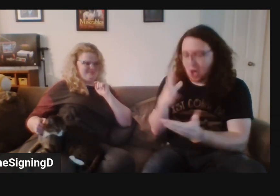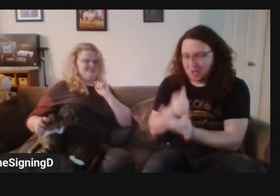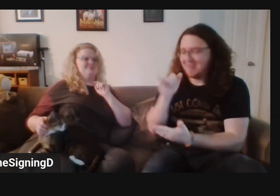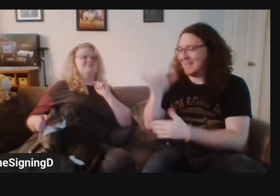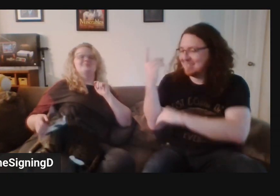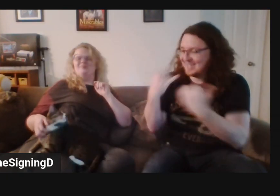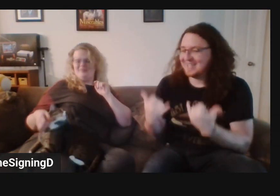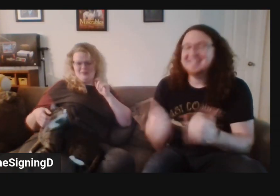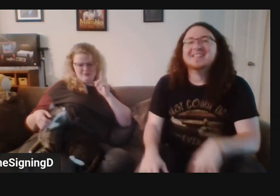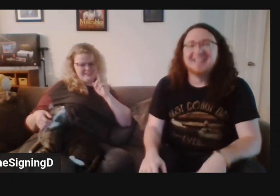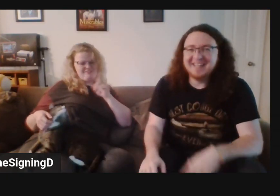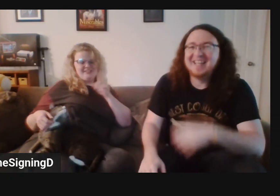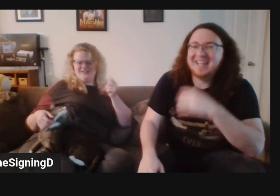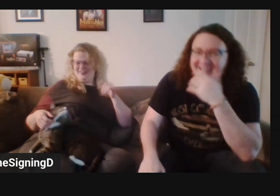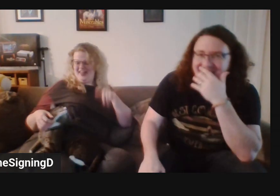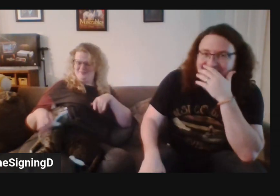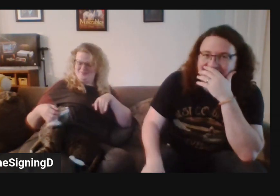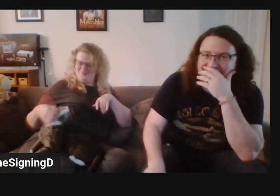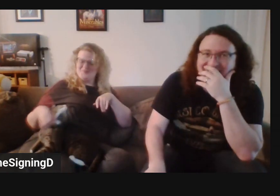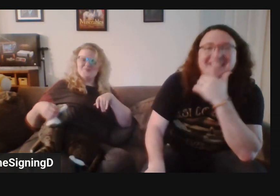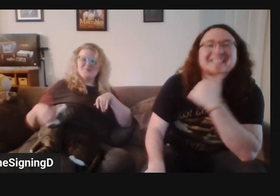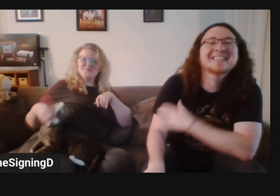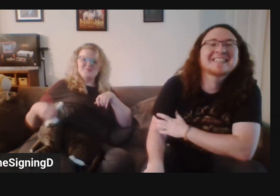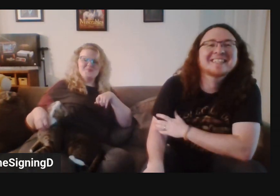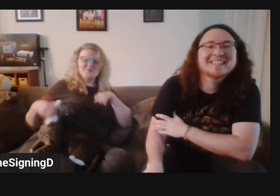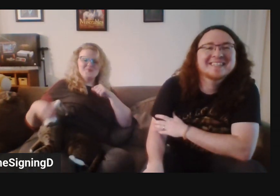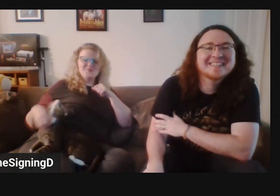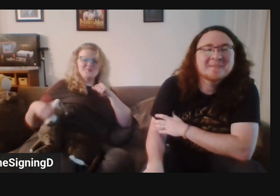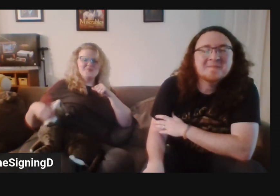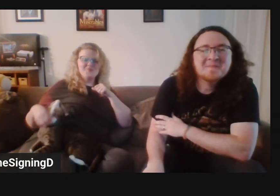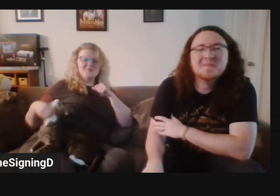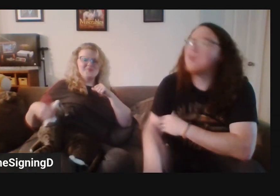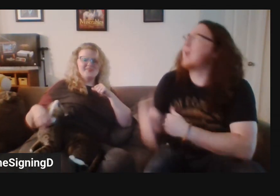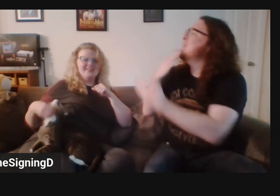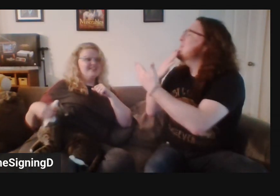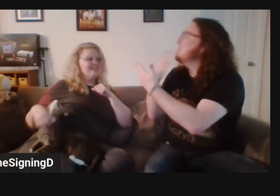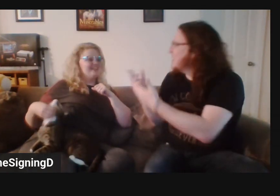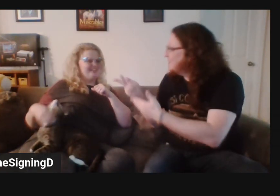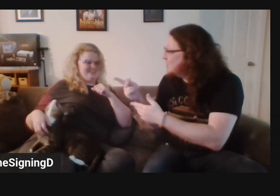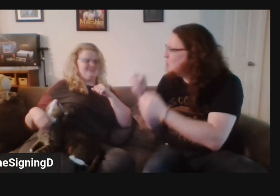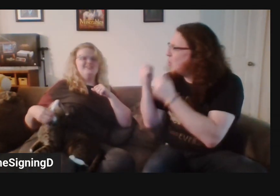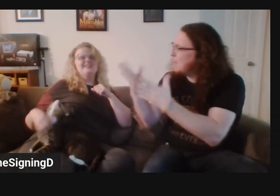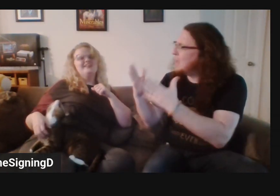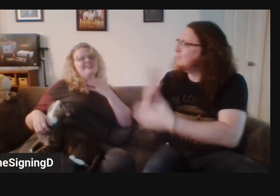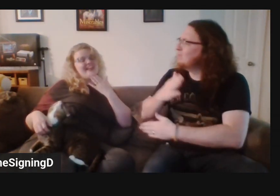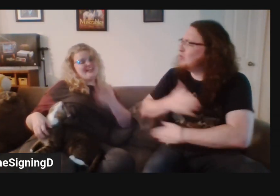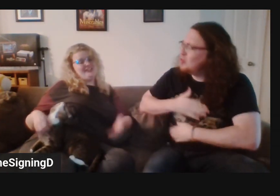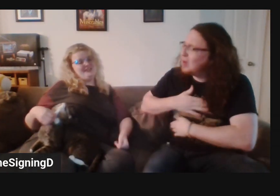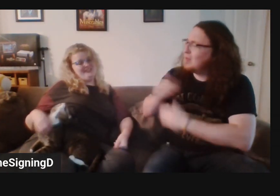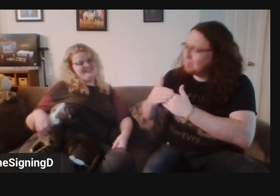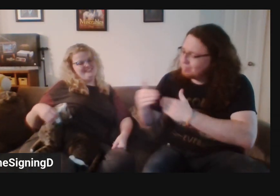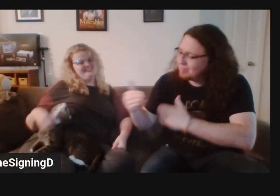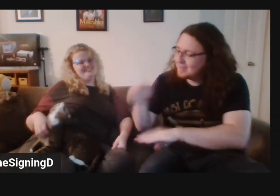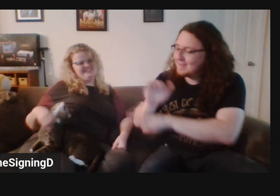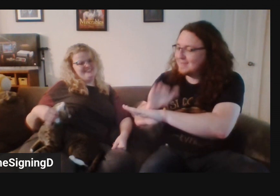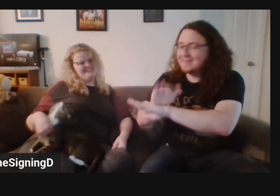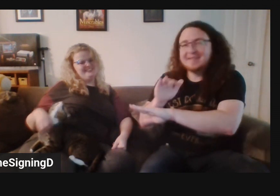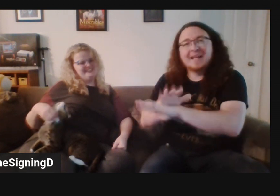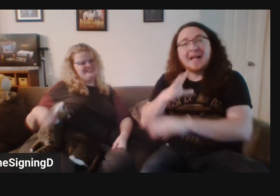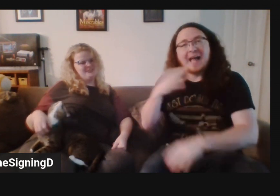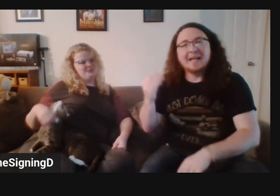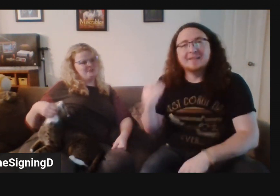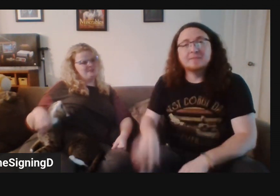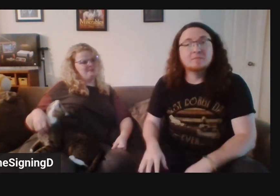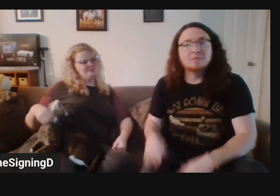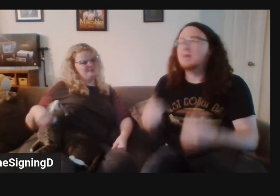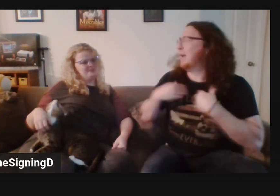Yes. But definitely that. Yeah. Yeah. Well, thank you guys so much. Please enjoy the rest of your evening, and we'll